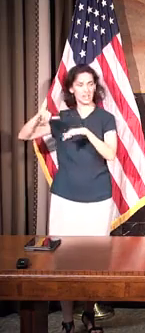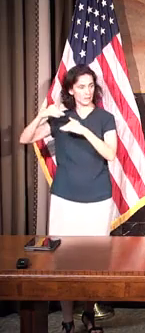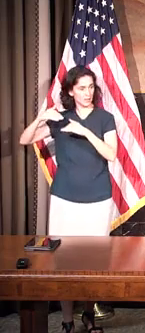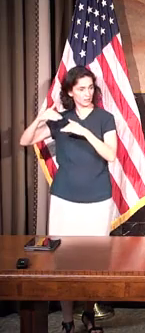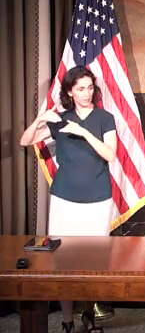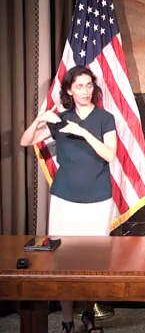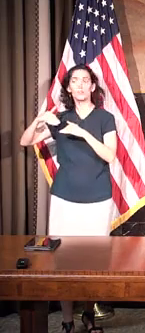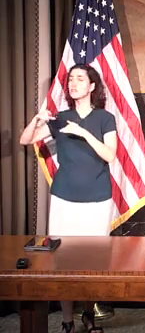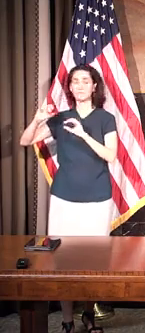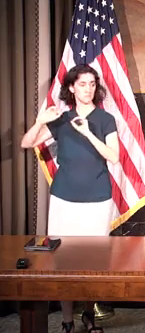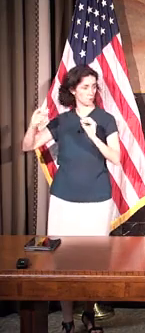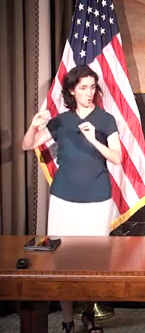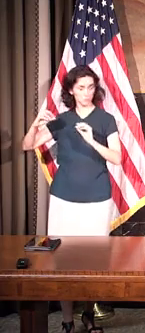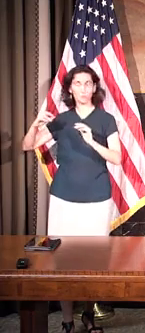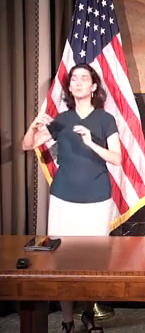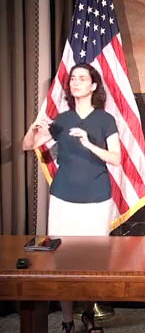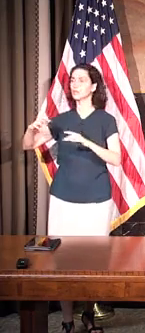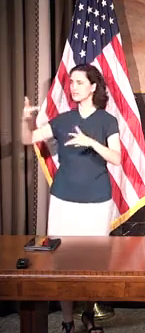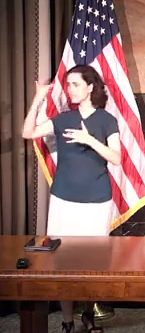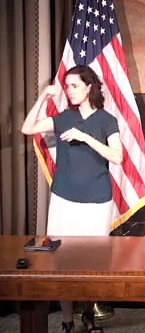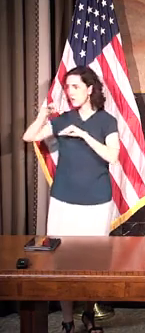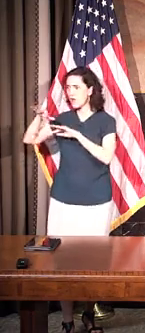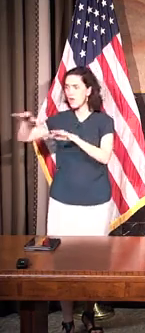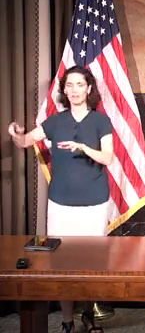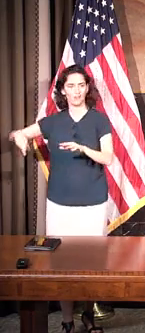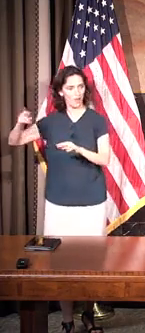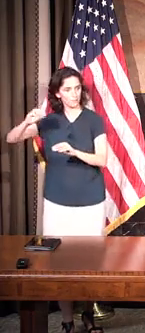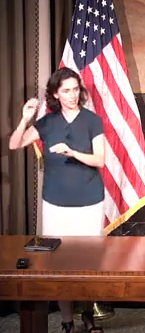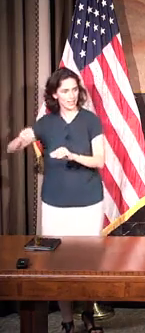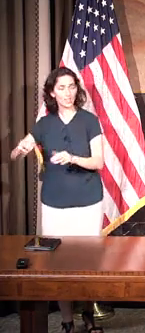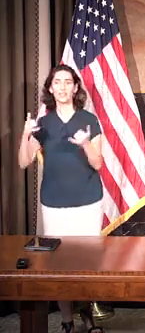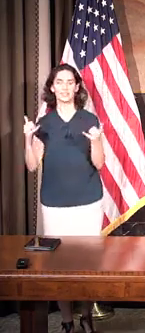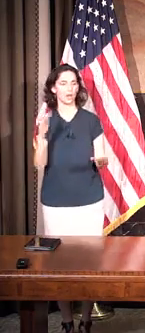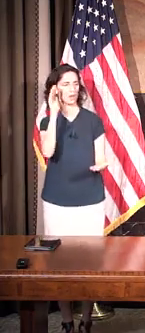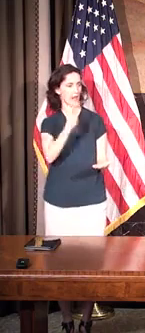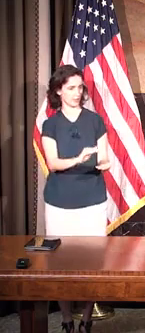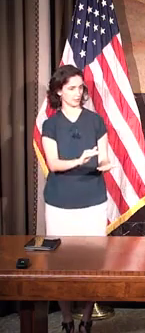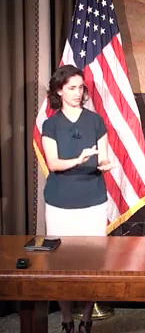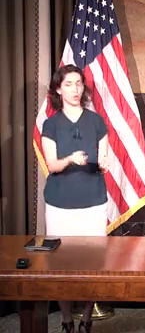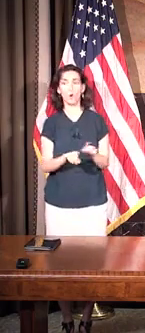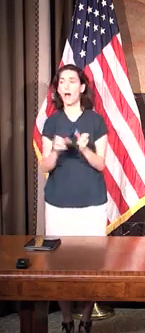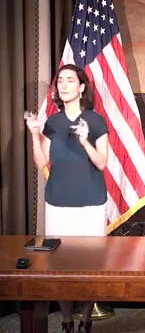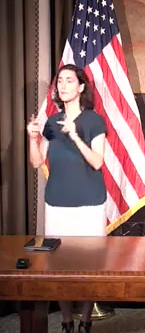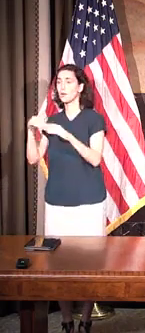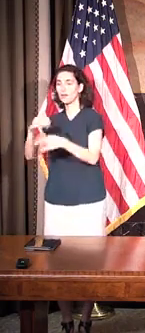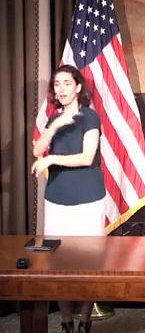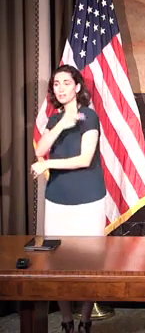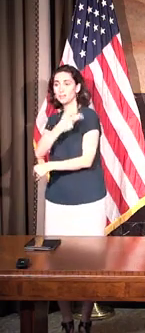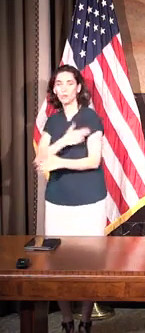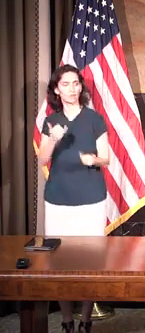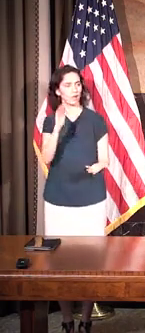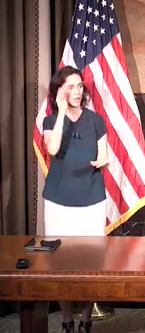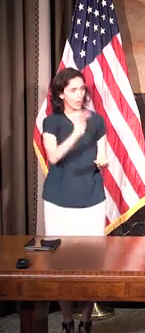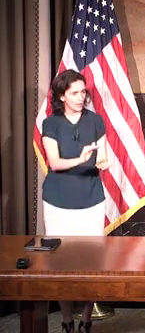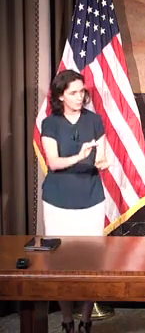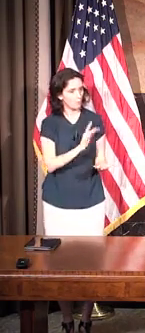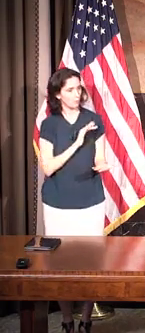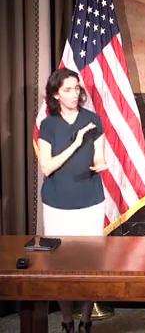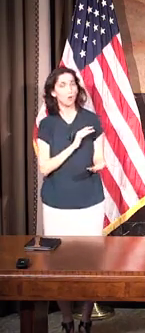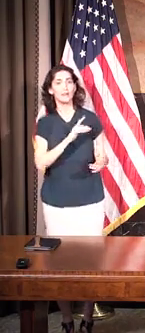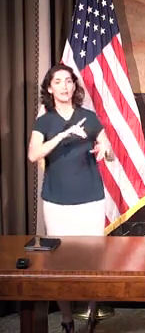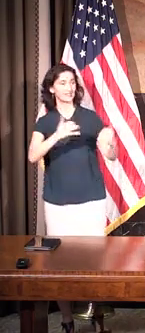forth. And if you have fewer people in the hospital, that's a good thing, especially as you enter flu season. If you have fewer people